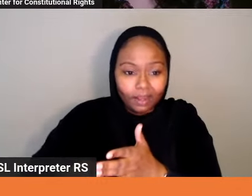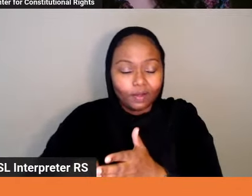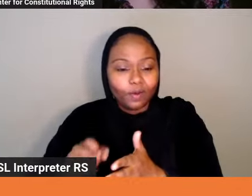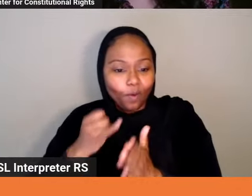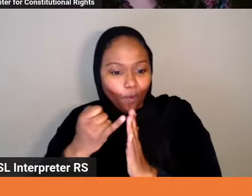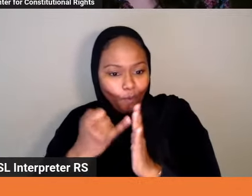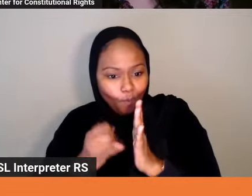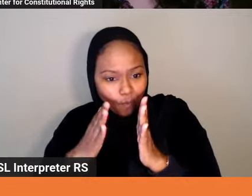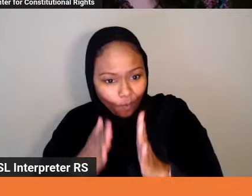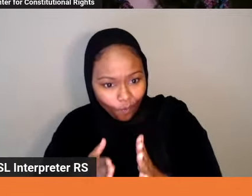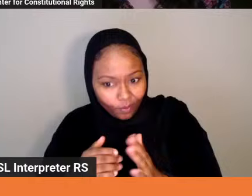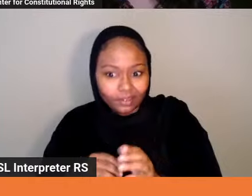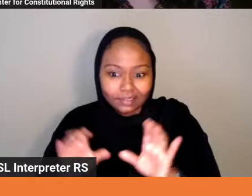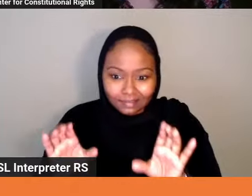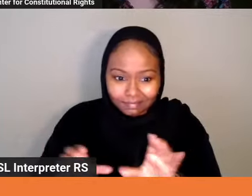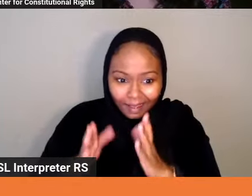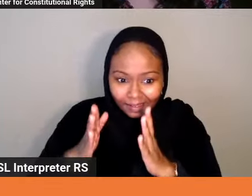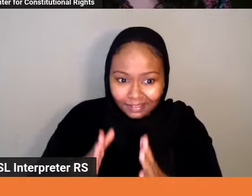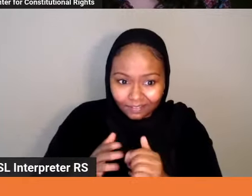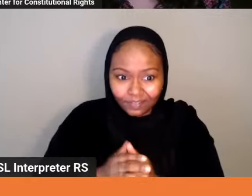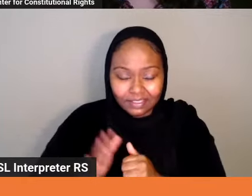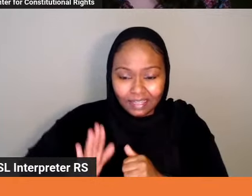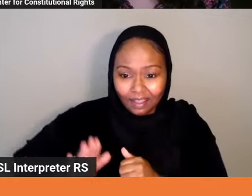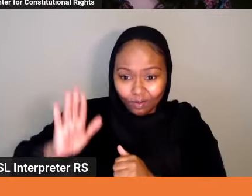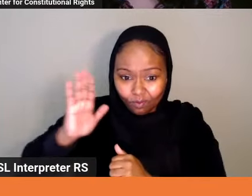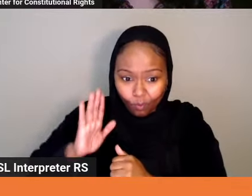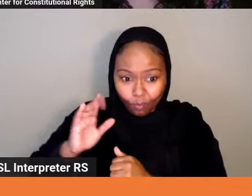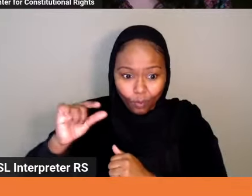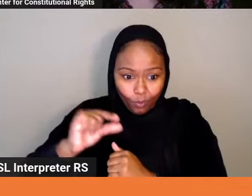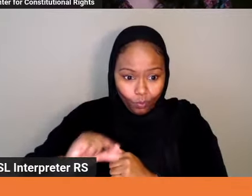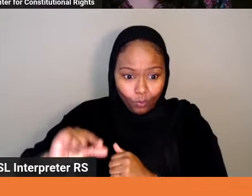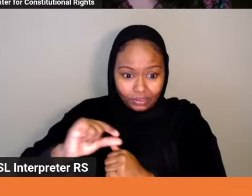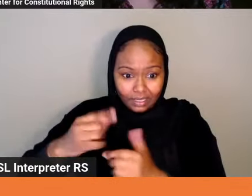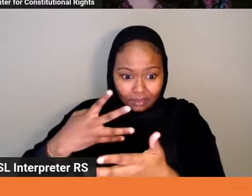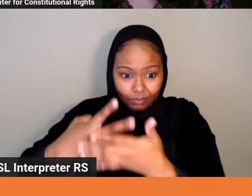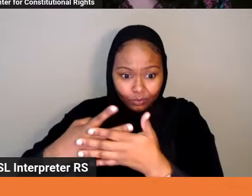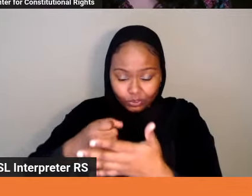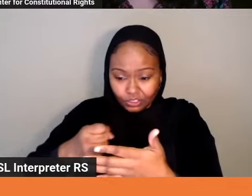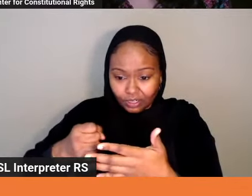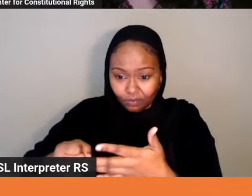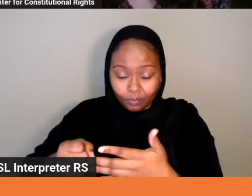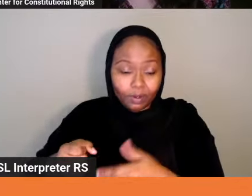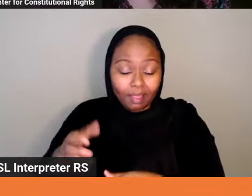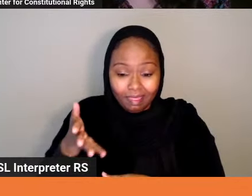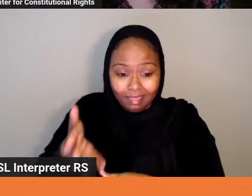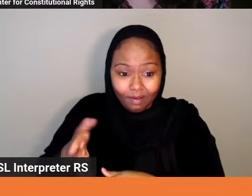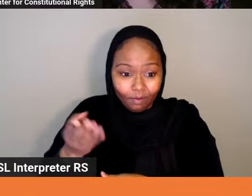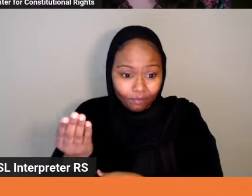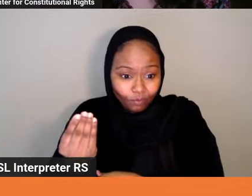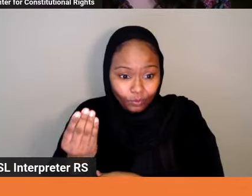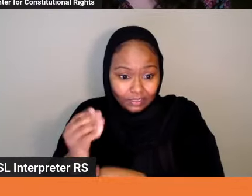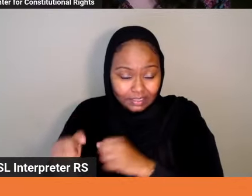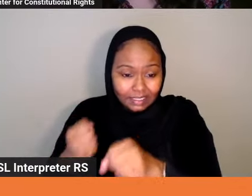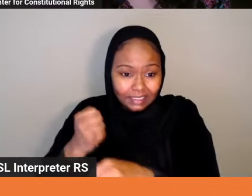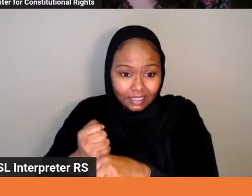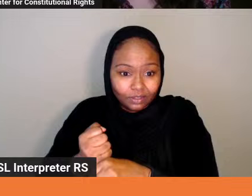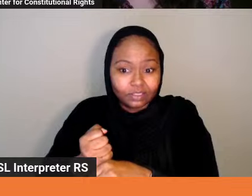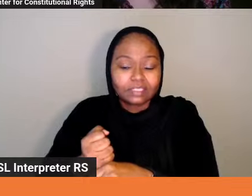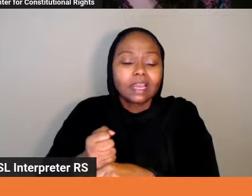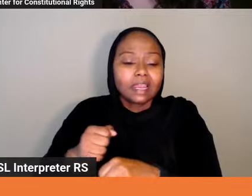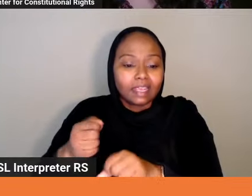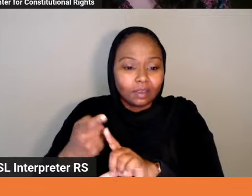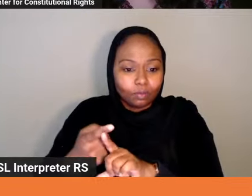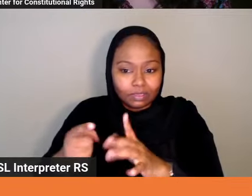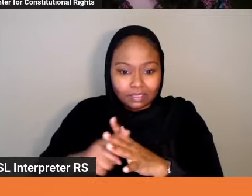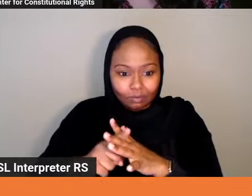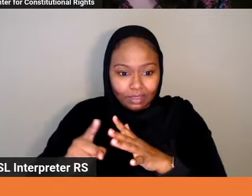Guantanamo prisoner held for over 14 years without charge. Mansour was released to Serbia in 2016, where he struggles to